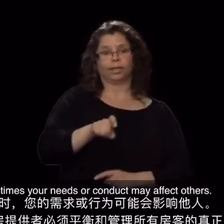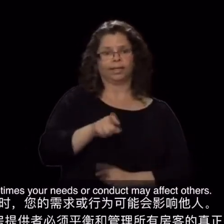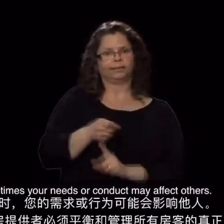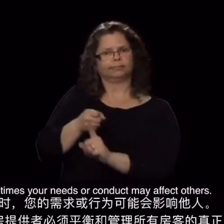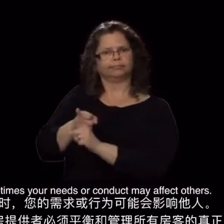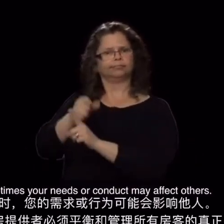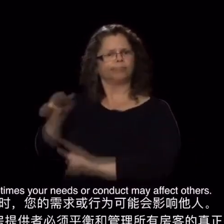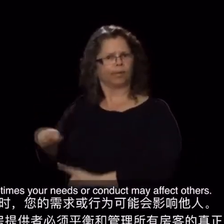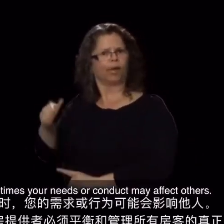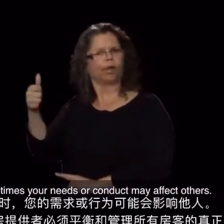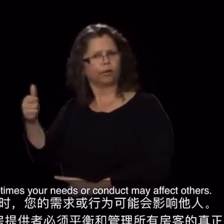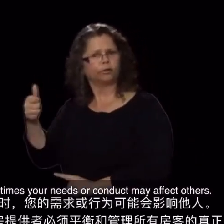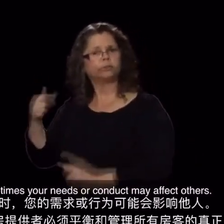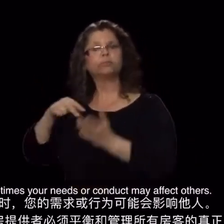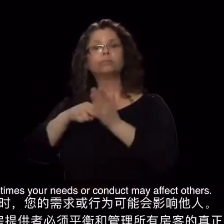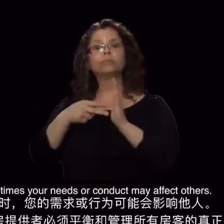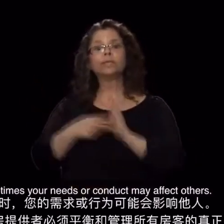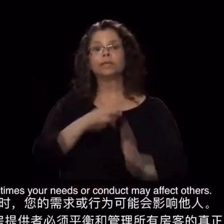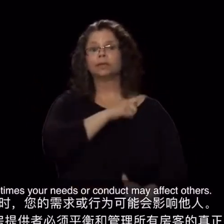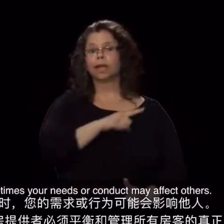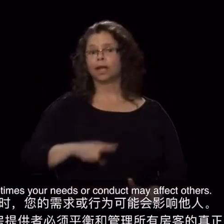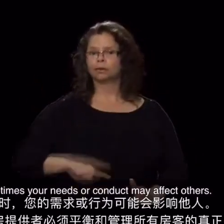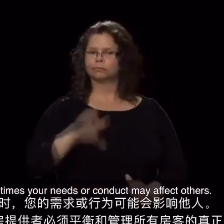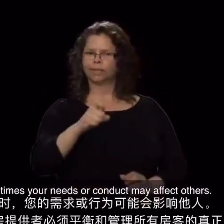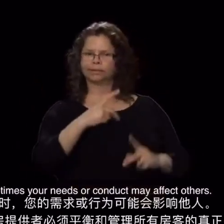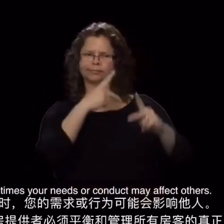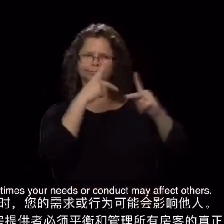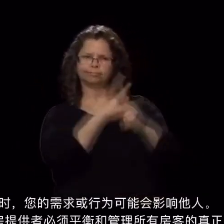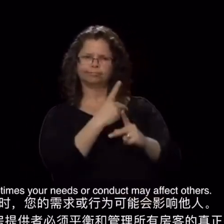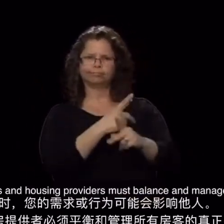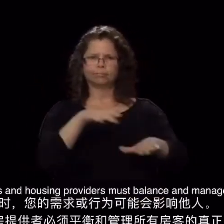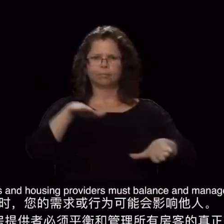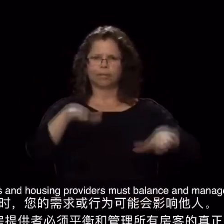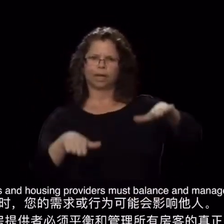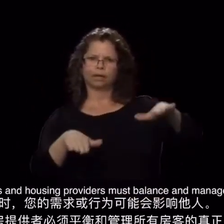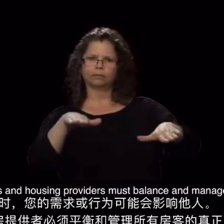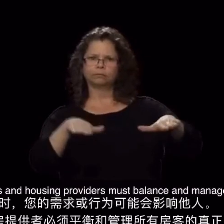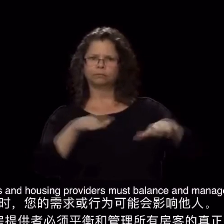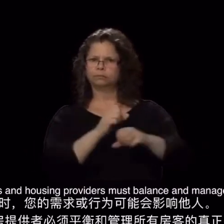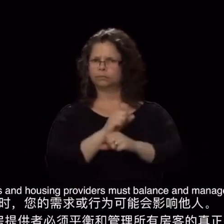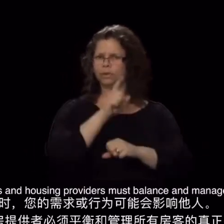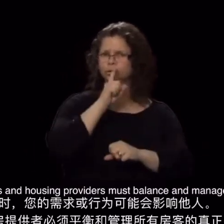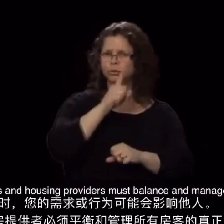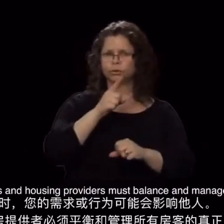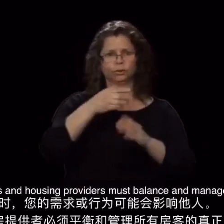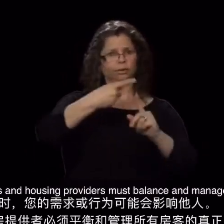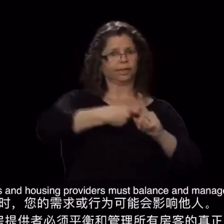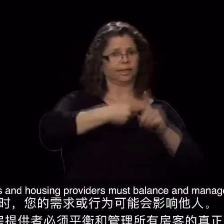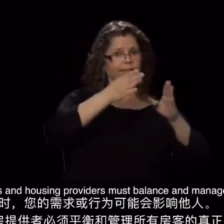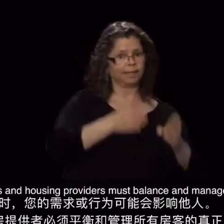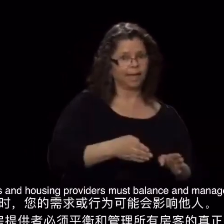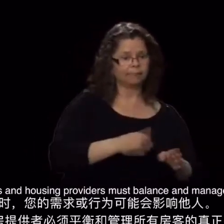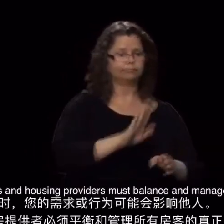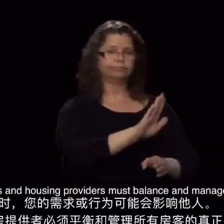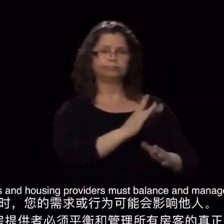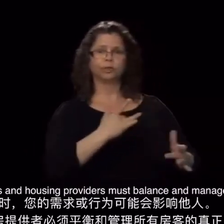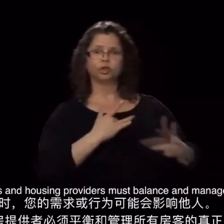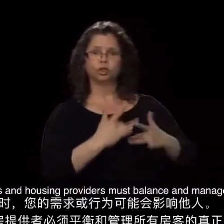Sometimes your needs or conduct may affect others. Landlords and housing providers must balance and manage the